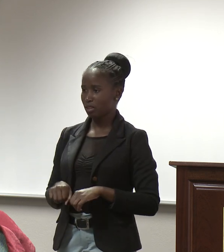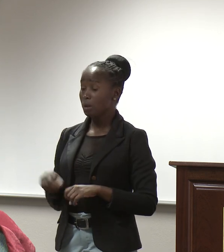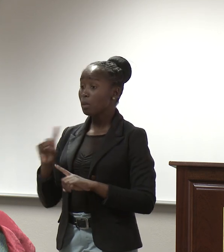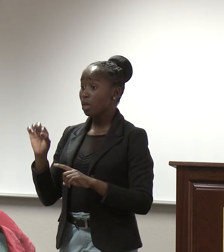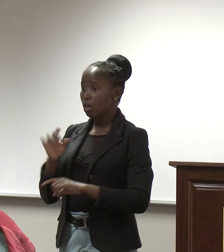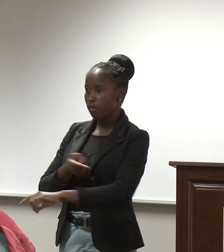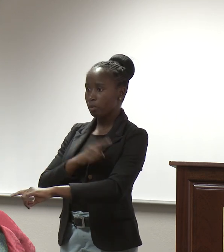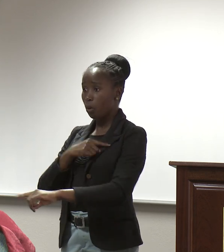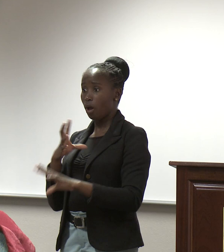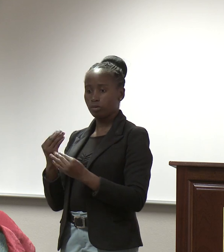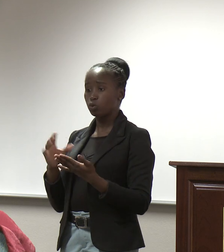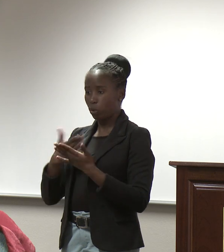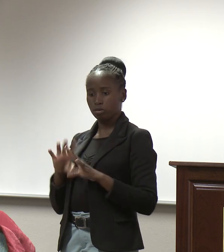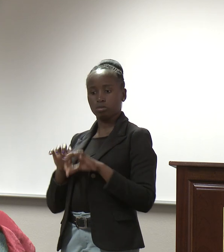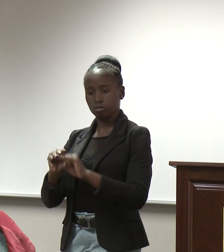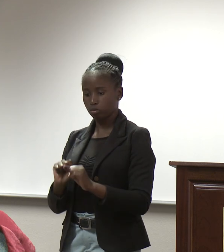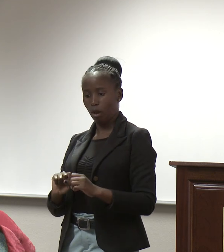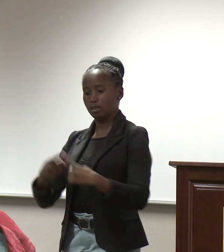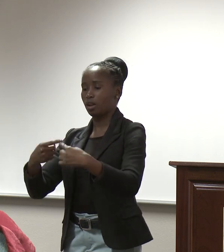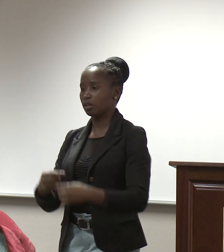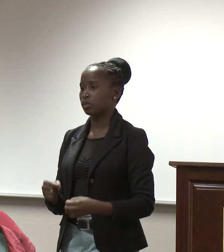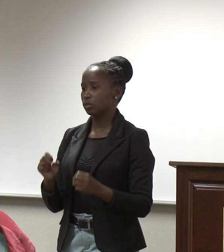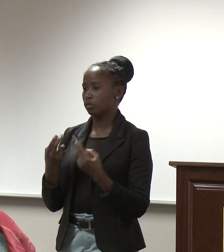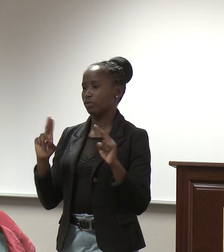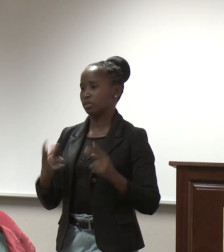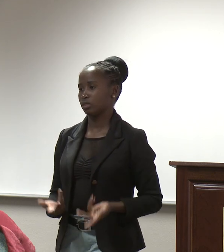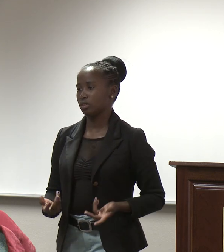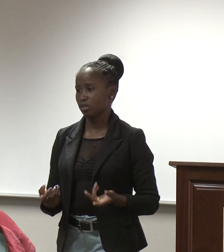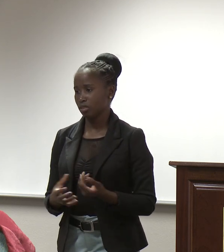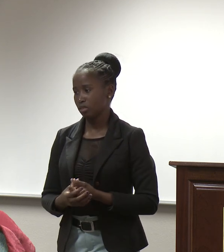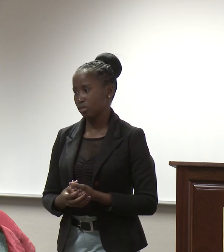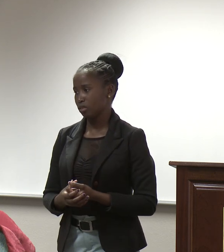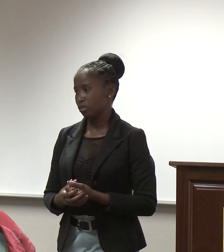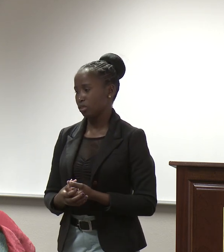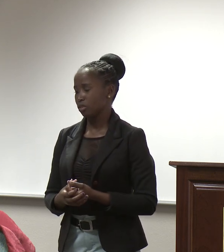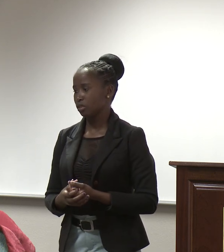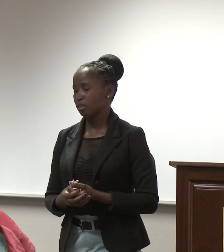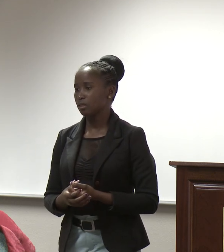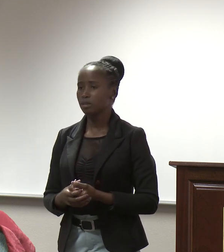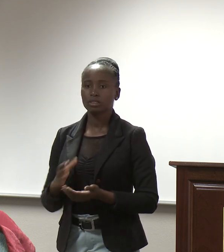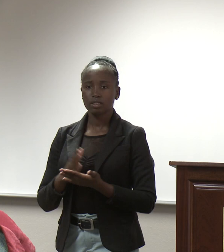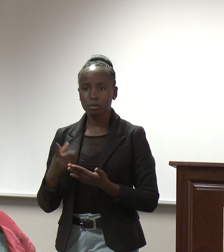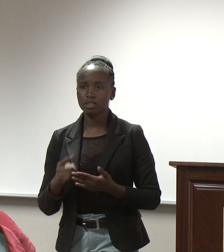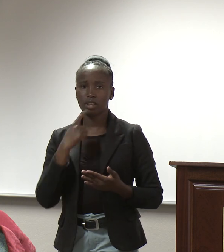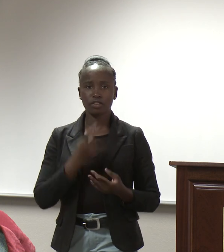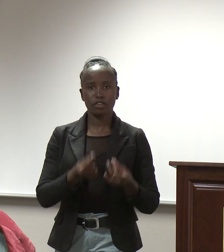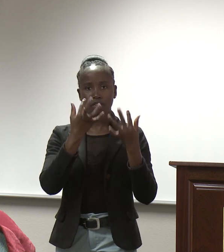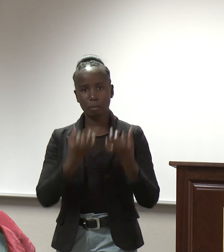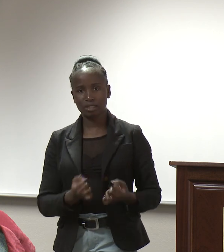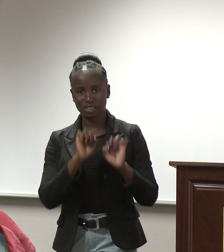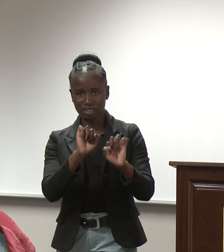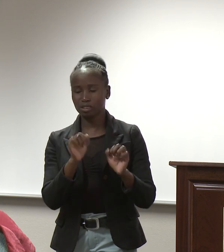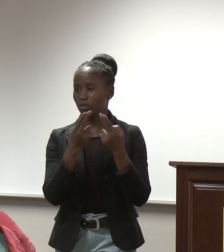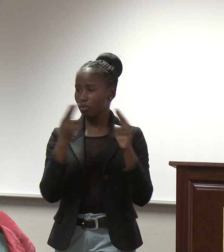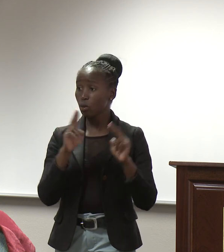thing is to attack the university. Bolsonaro in Brazil reduced the budget of the university, all universities,